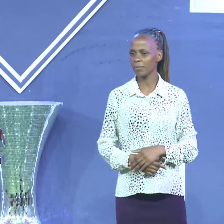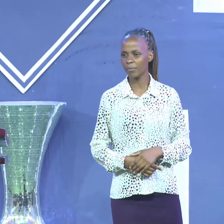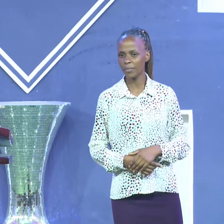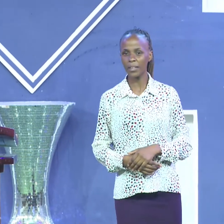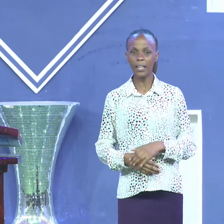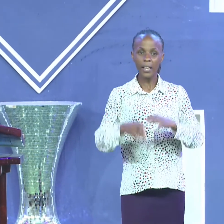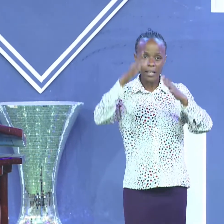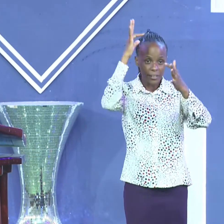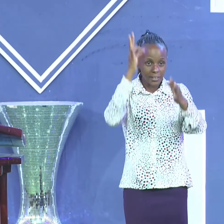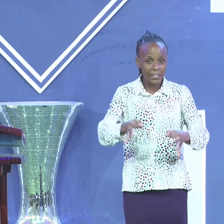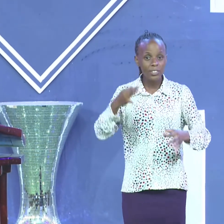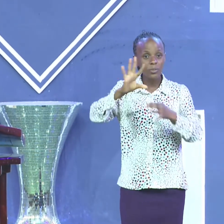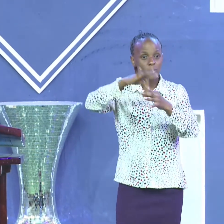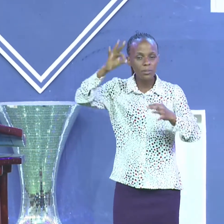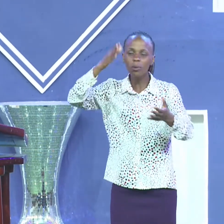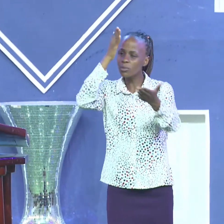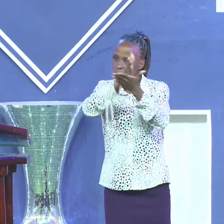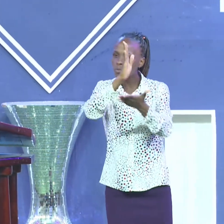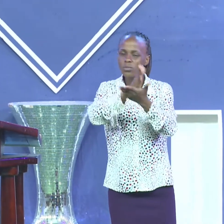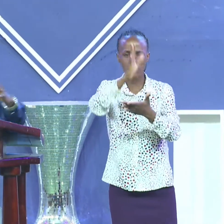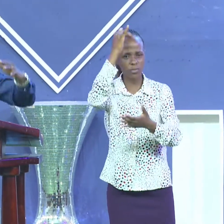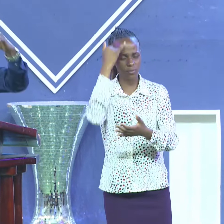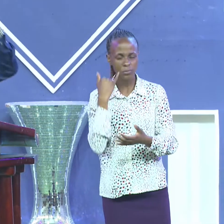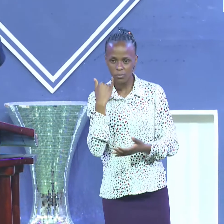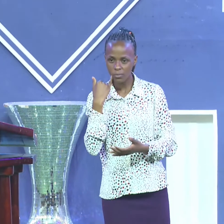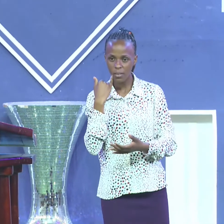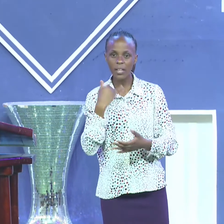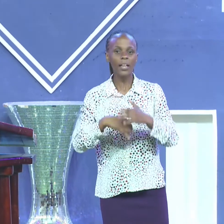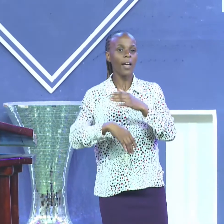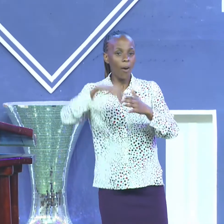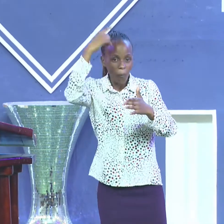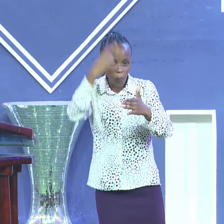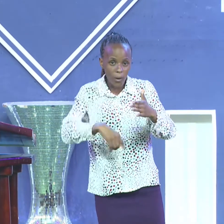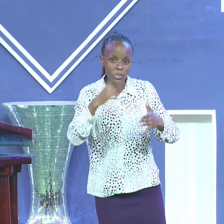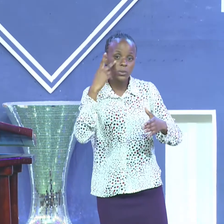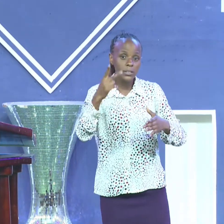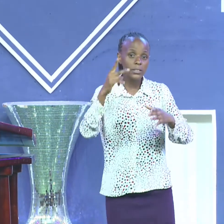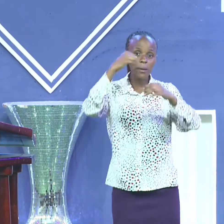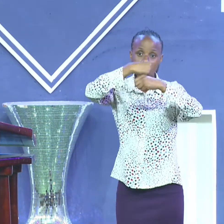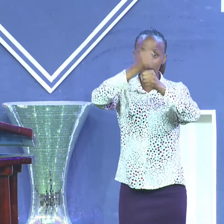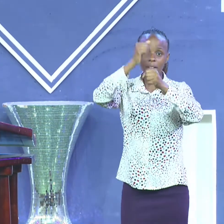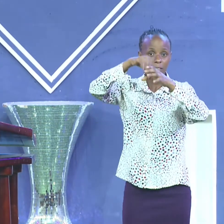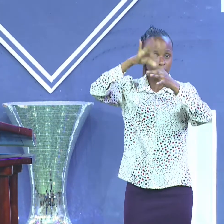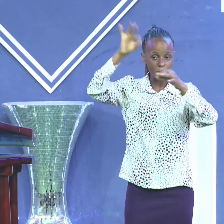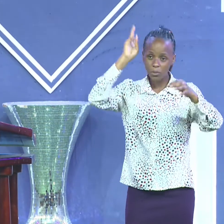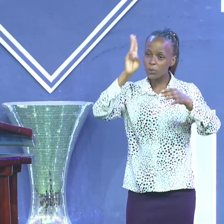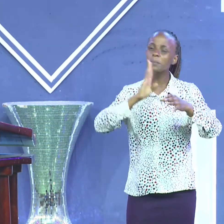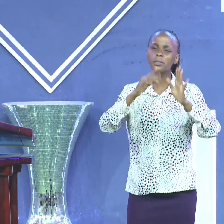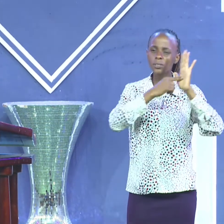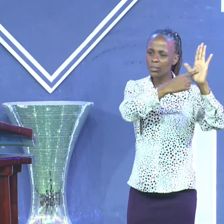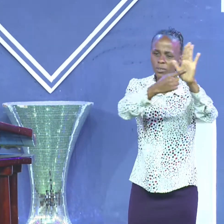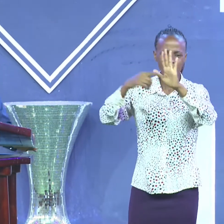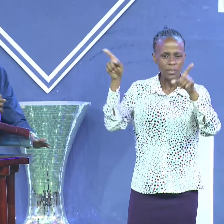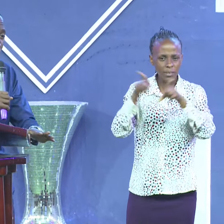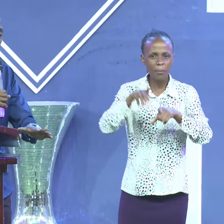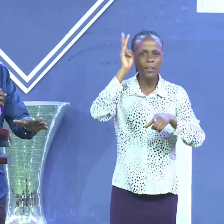of sentence. Spiritual things are real. What you create in a spiritual realm is going to be manifest.